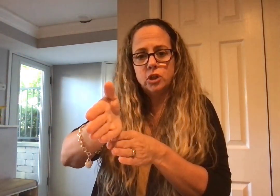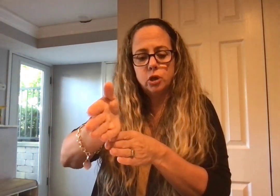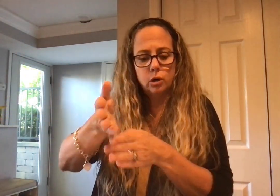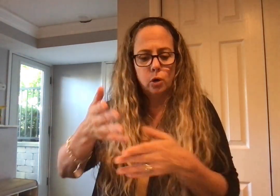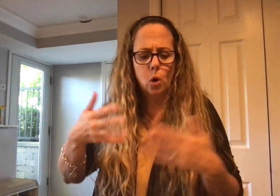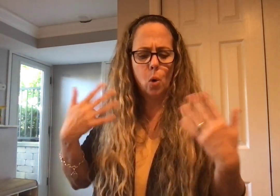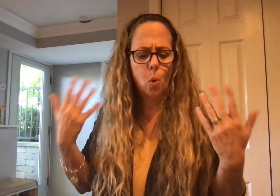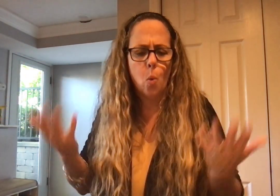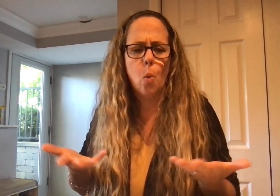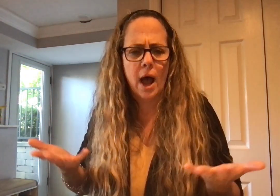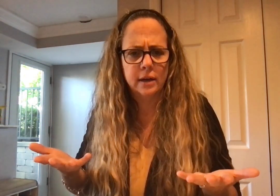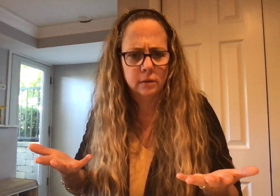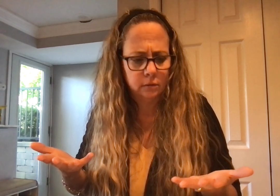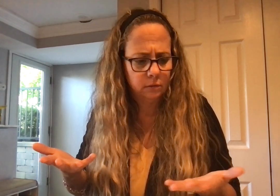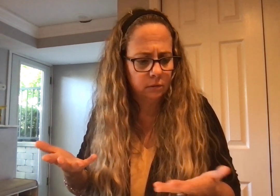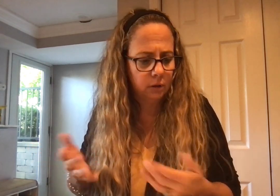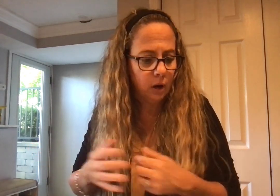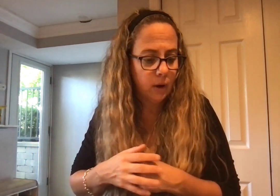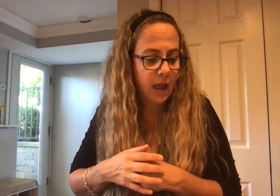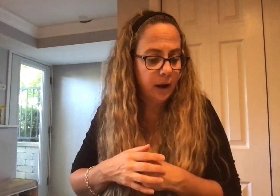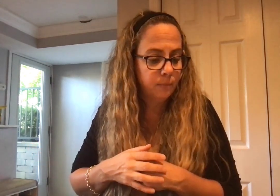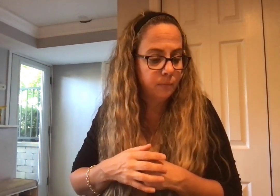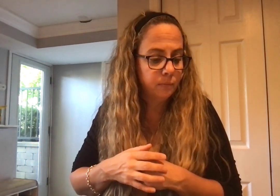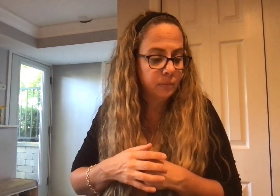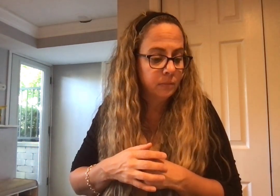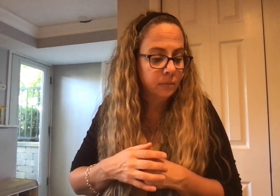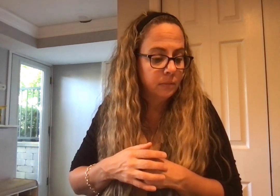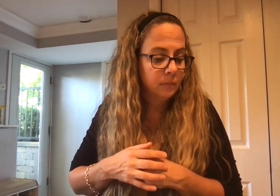major what? Okay.